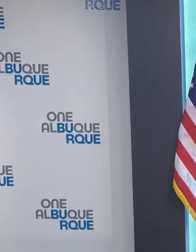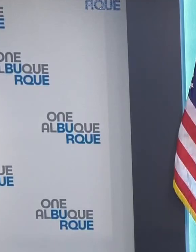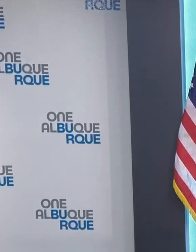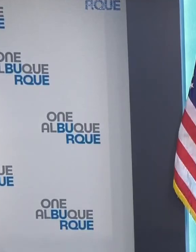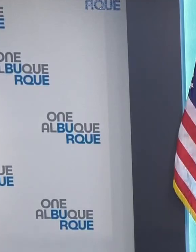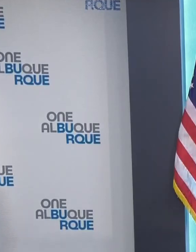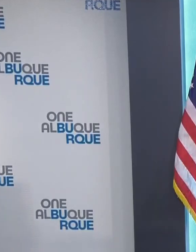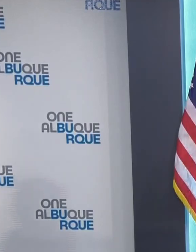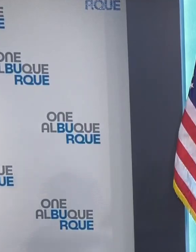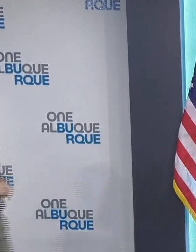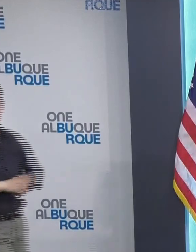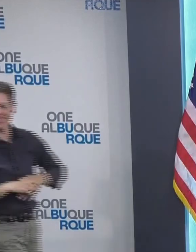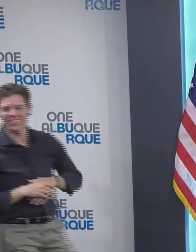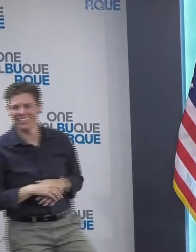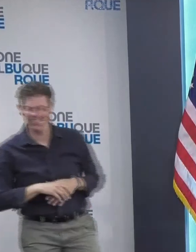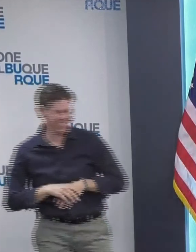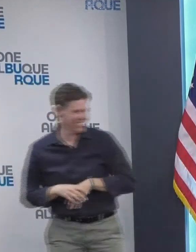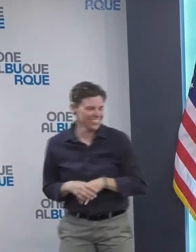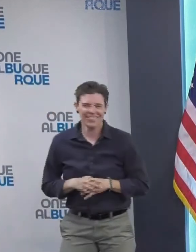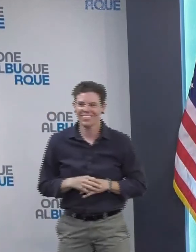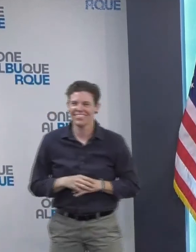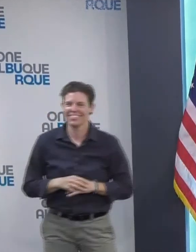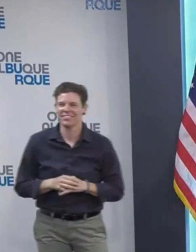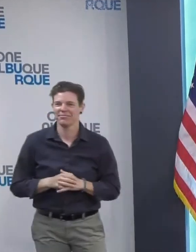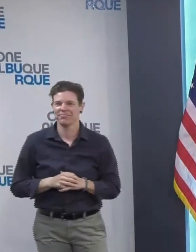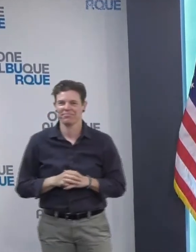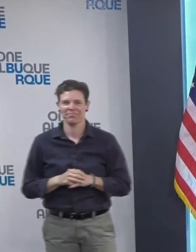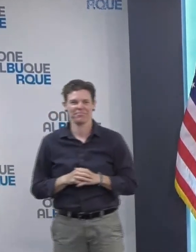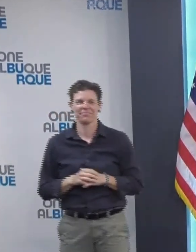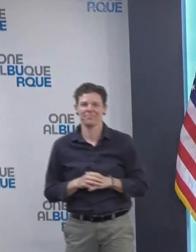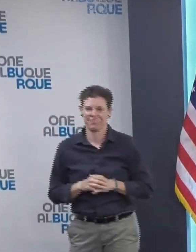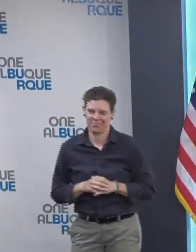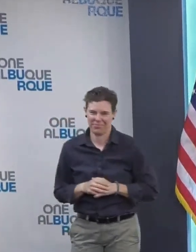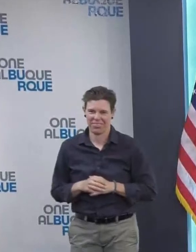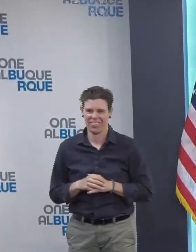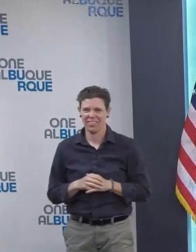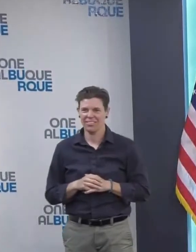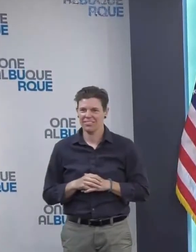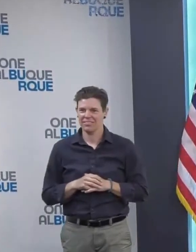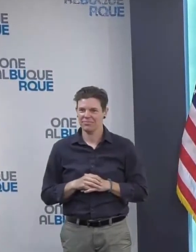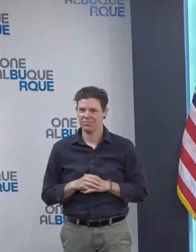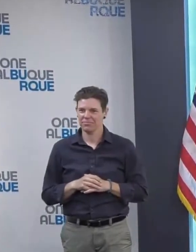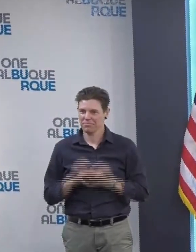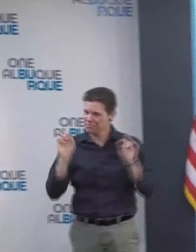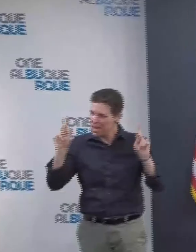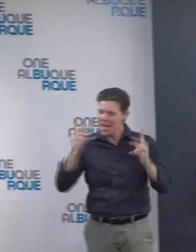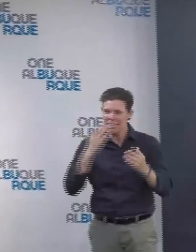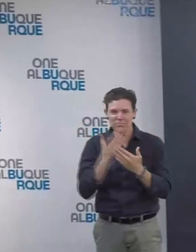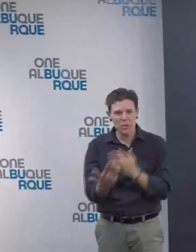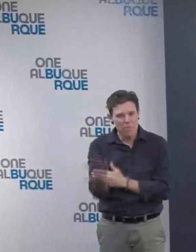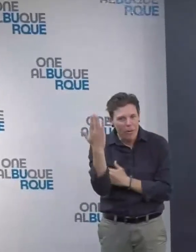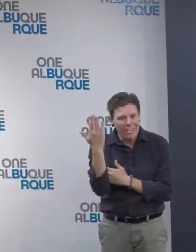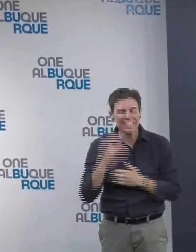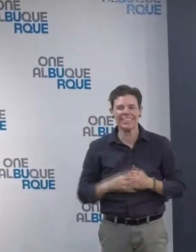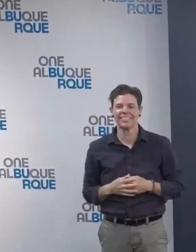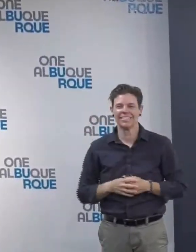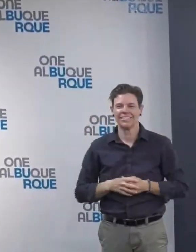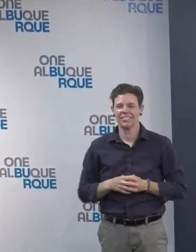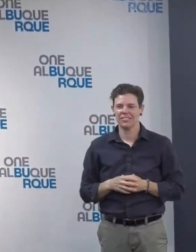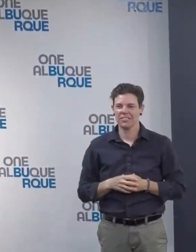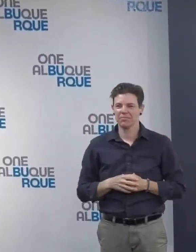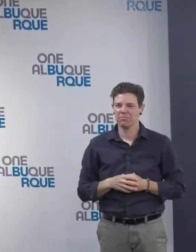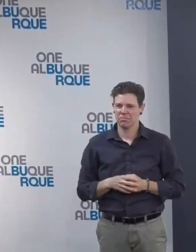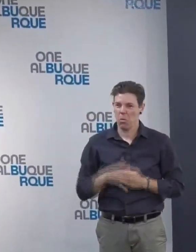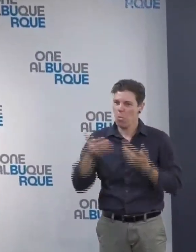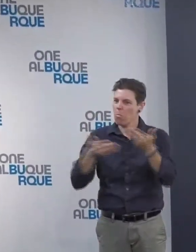Nice. All right. Very good. Well, good morning, and welcome to one of our